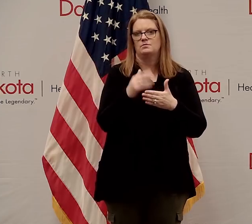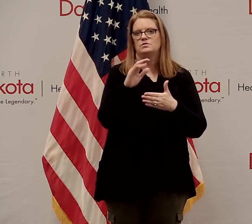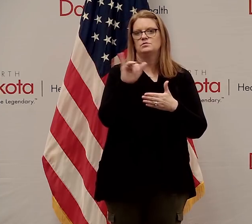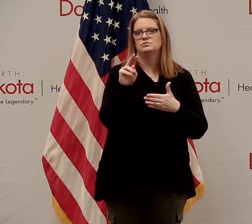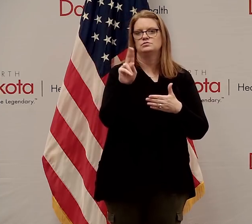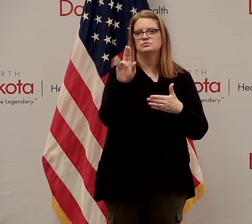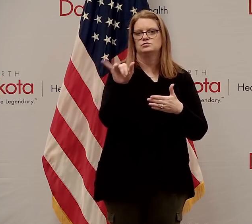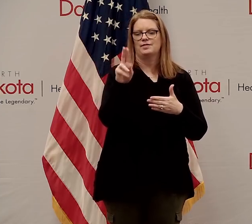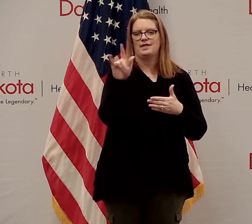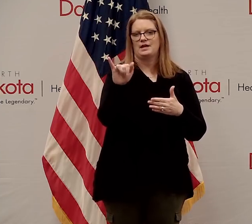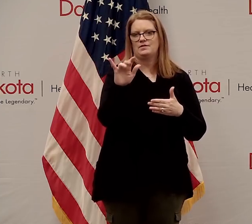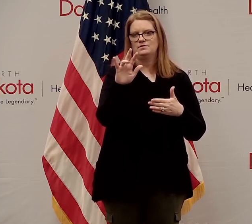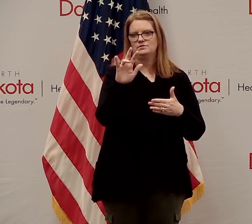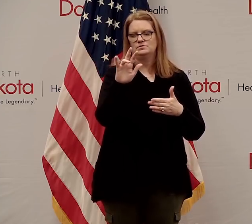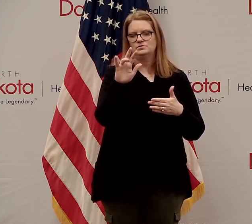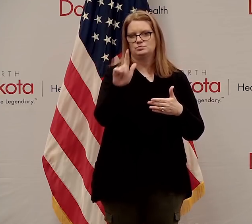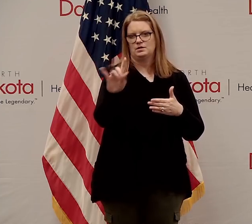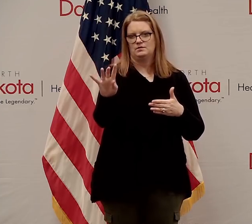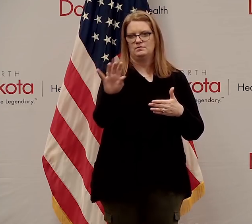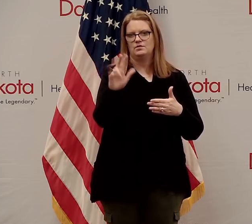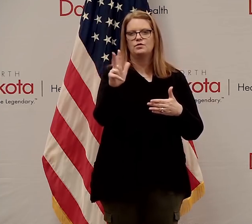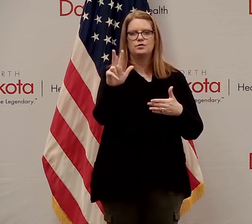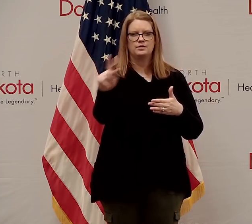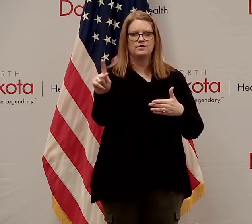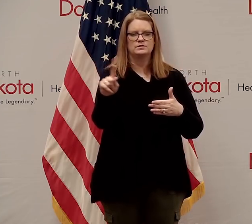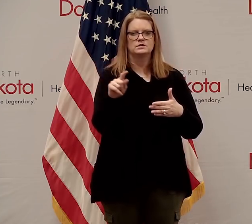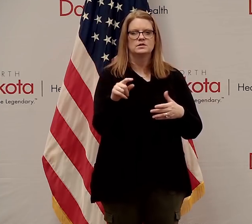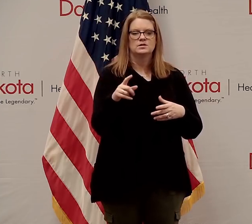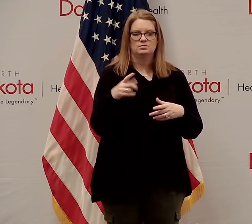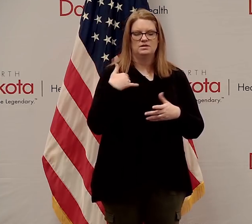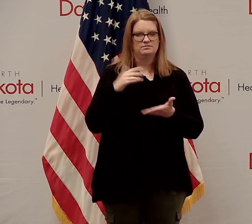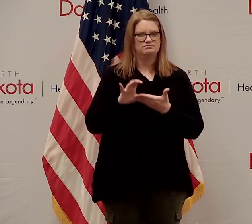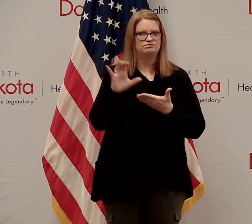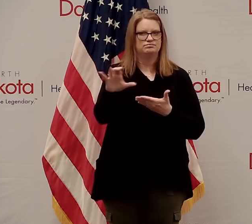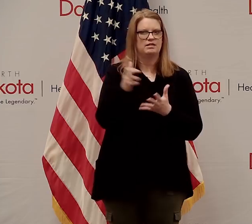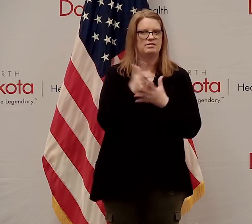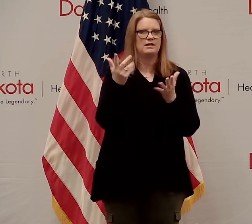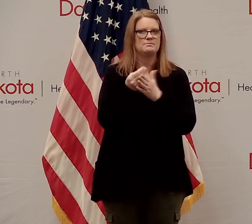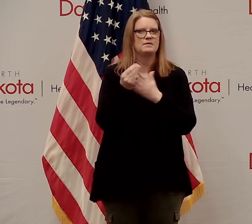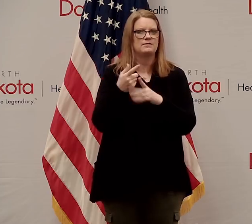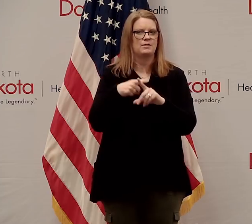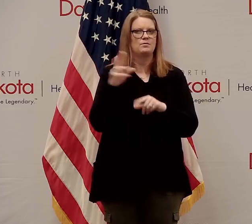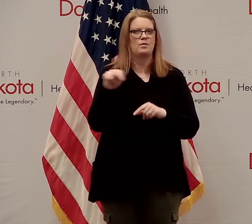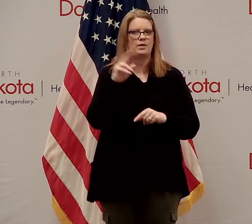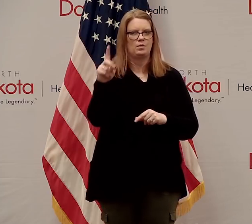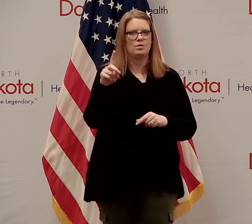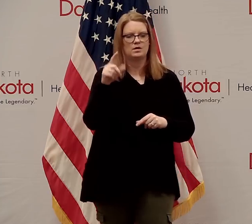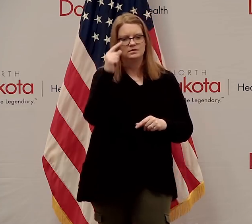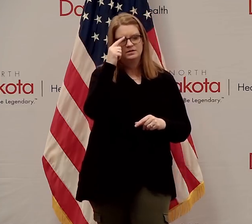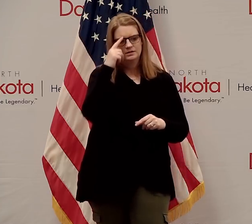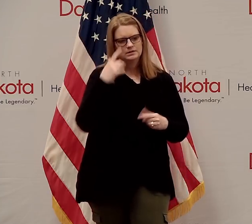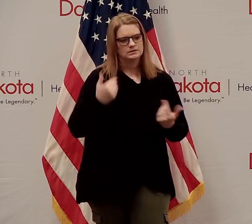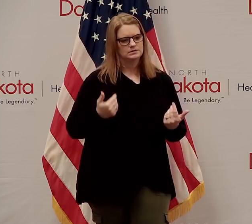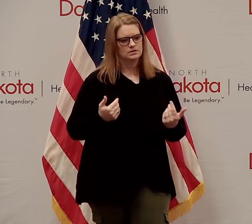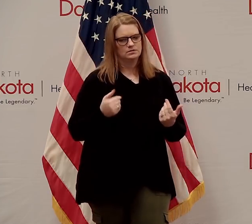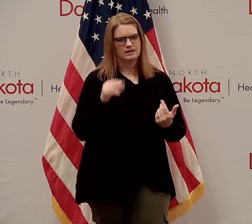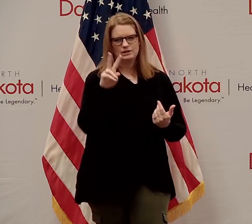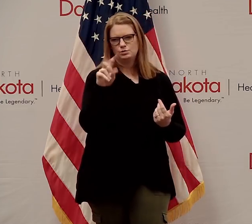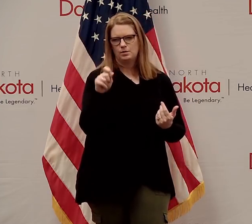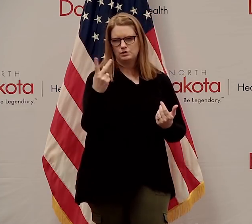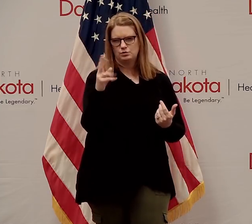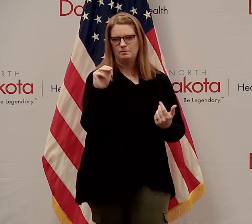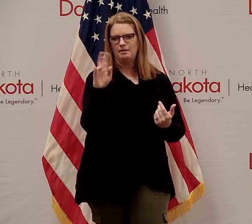We've already paid over $2.2 million out in North Dakota in those $600 payments in this week alone. So that's